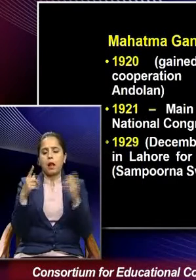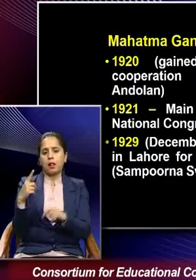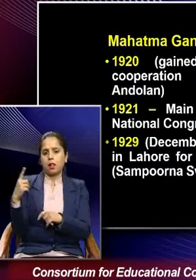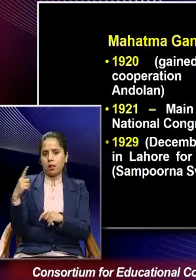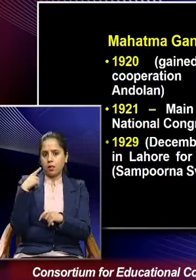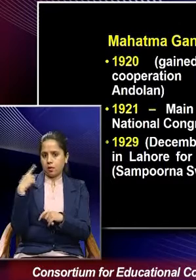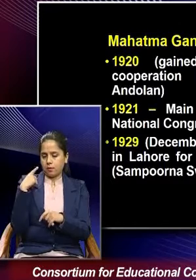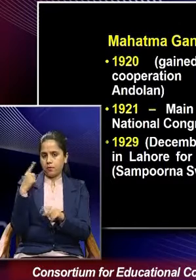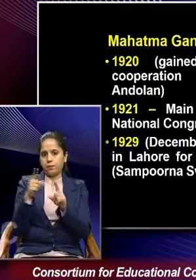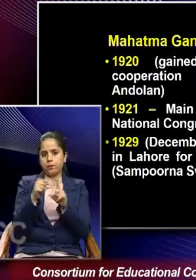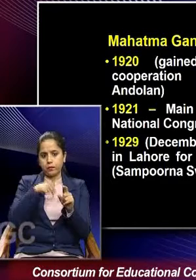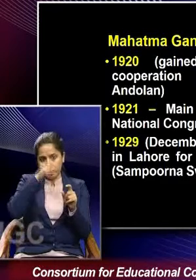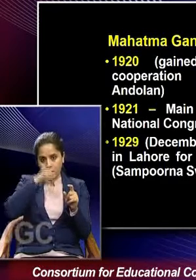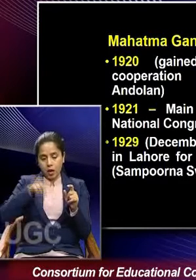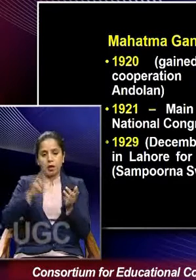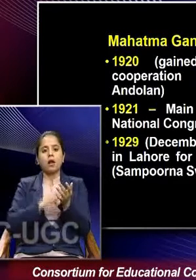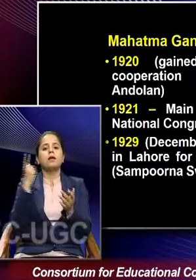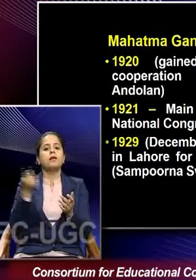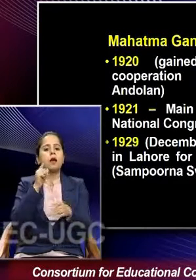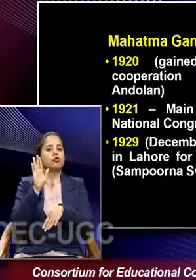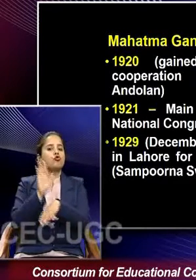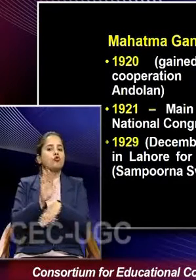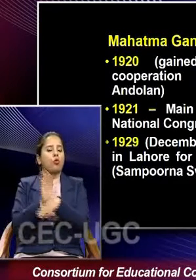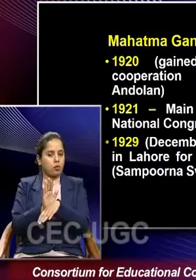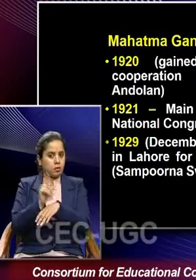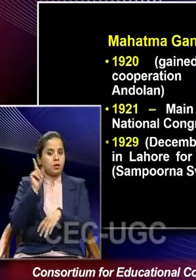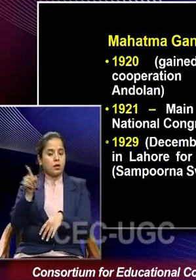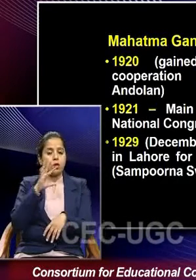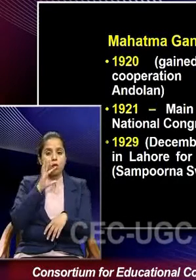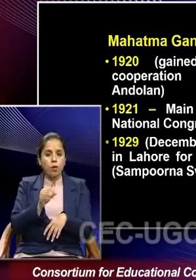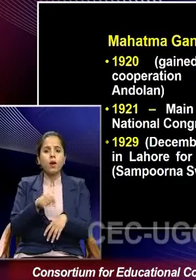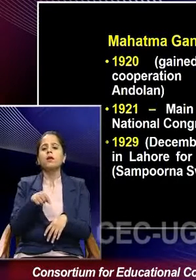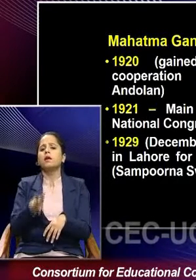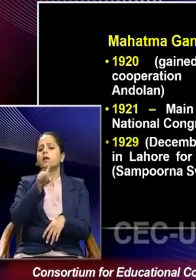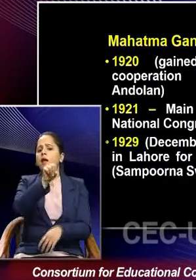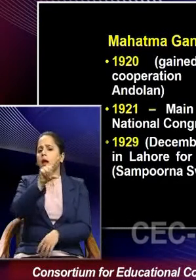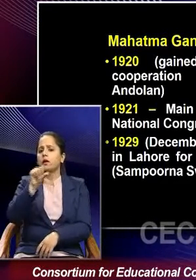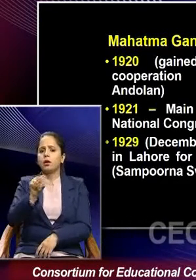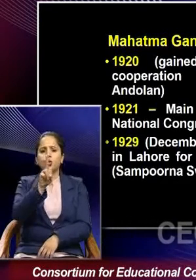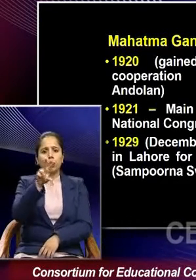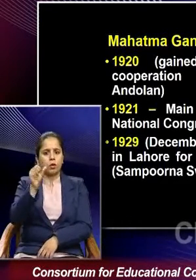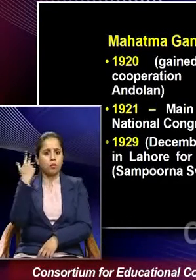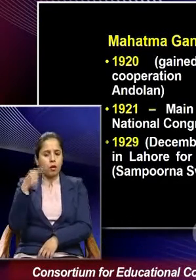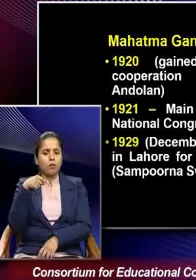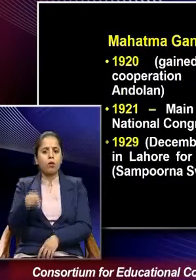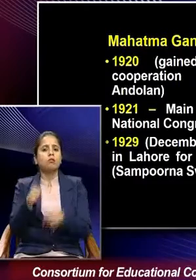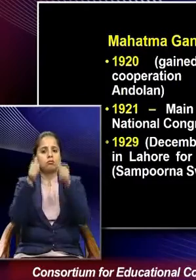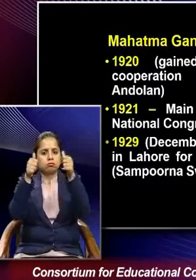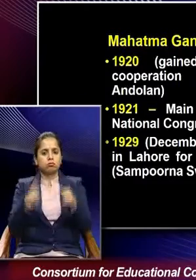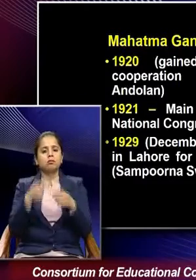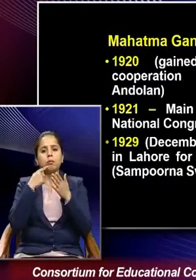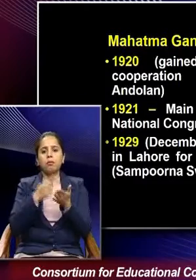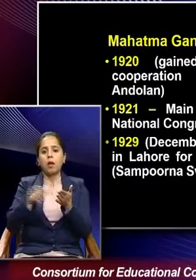leaders of Indian National Congress. Finally, in 1929 a resolution was passed